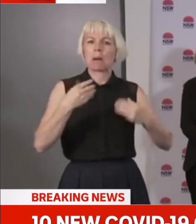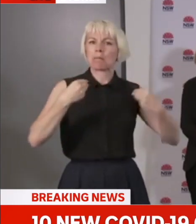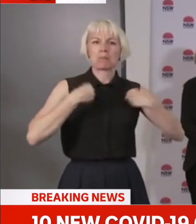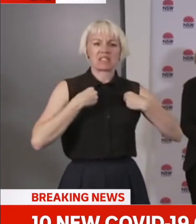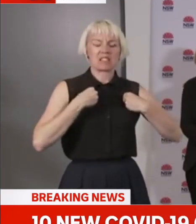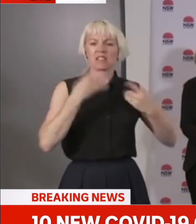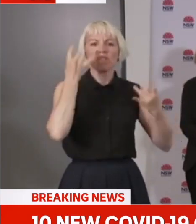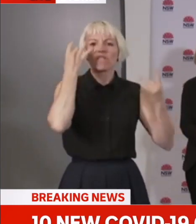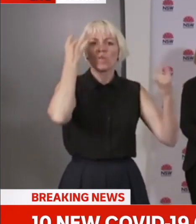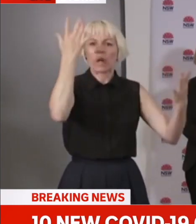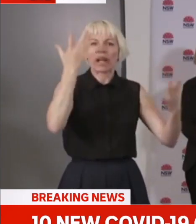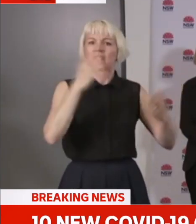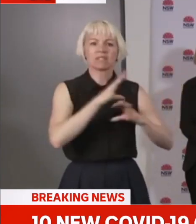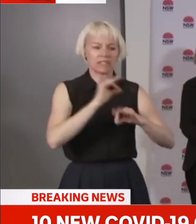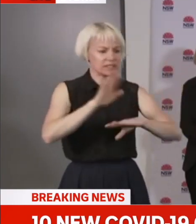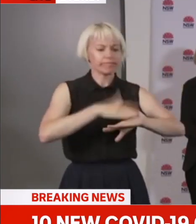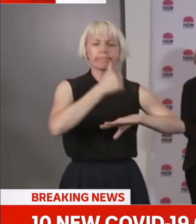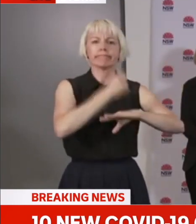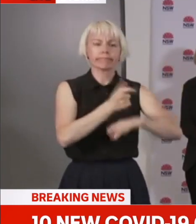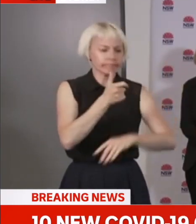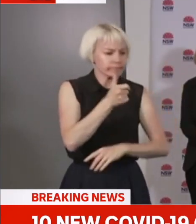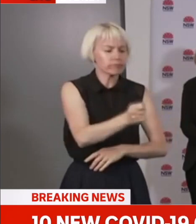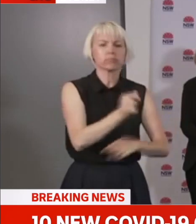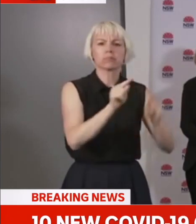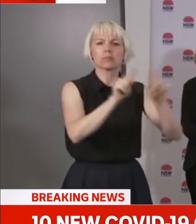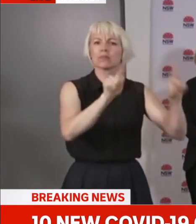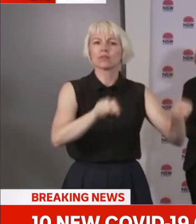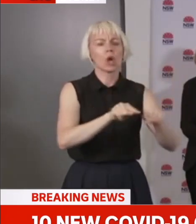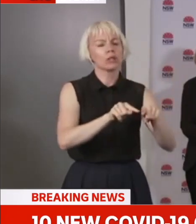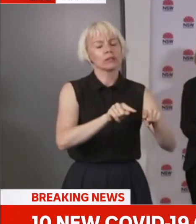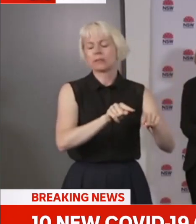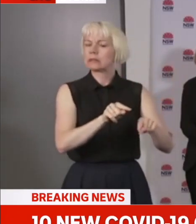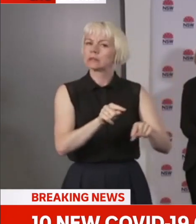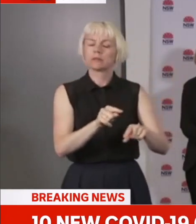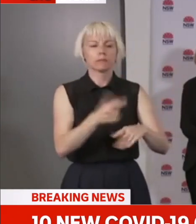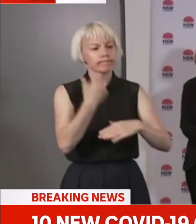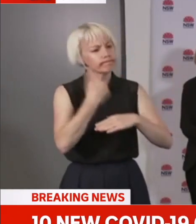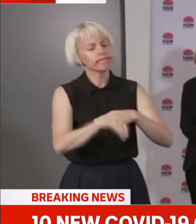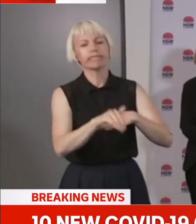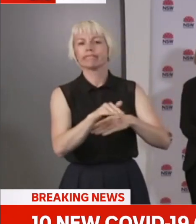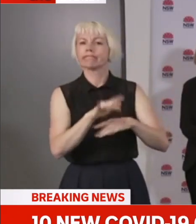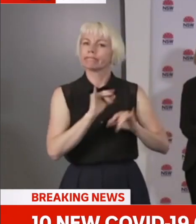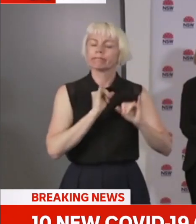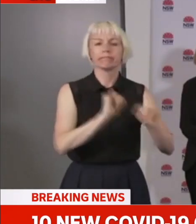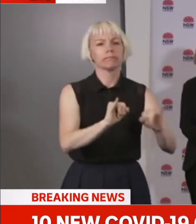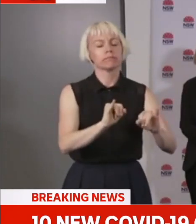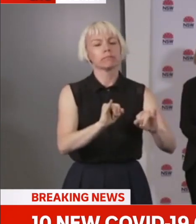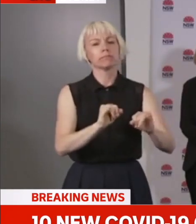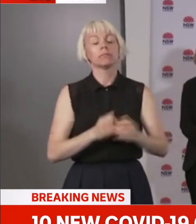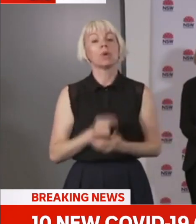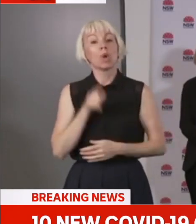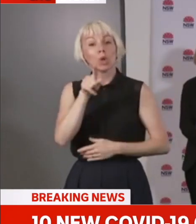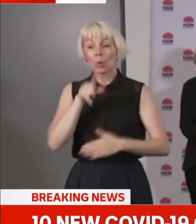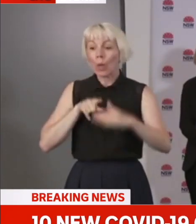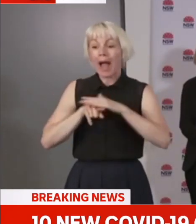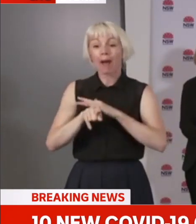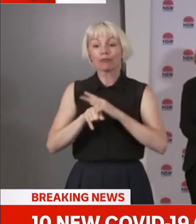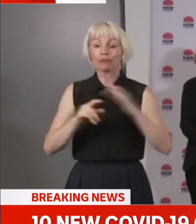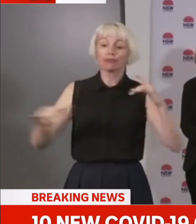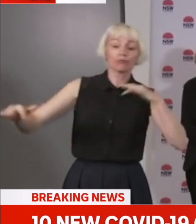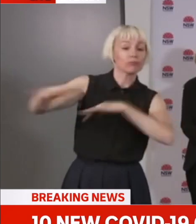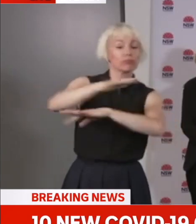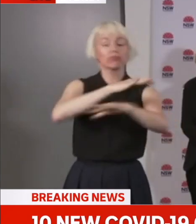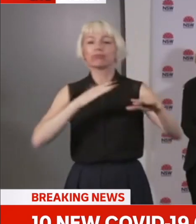works extra hard. Nobody should be entering any venue in Greater Sydney where there isn't strict adherence to QR codes, where there isn't good